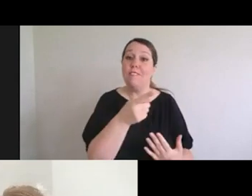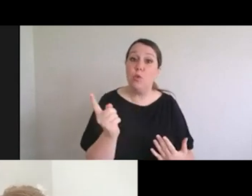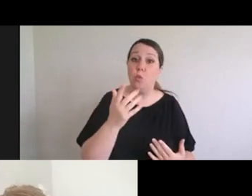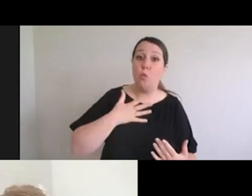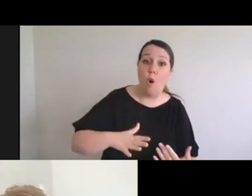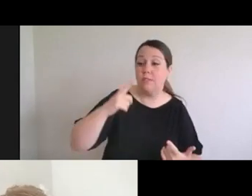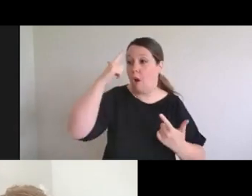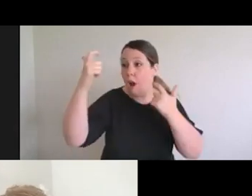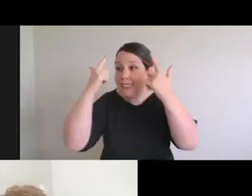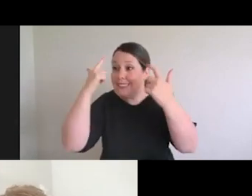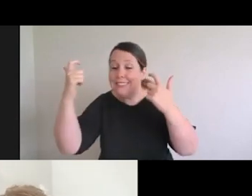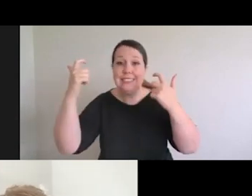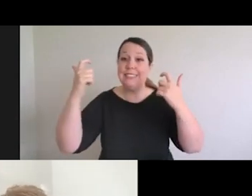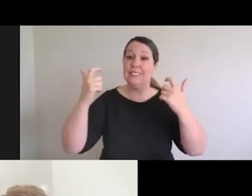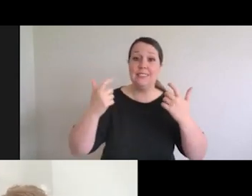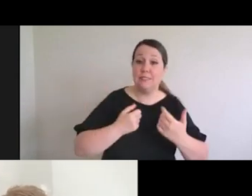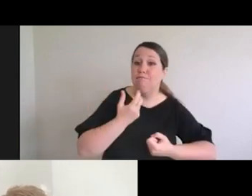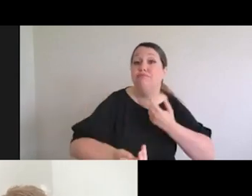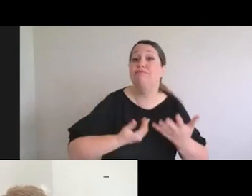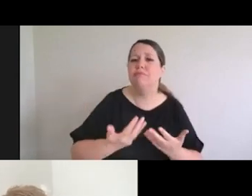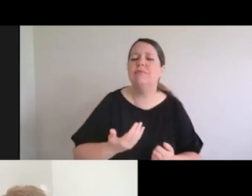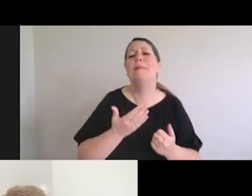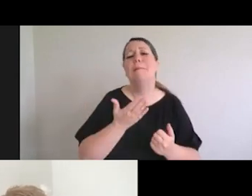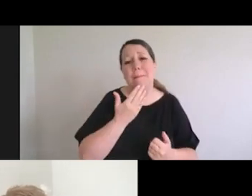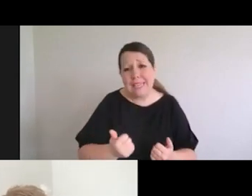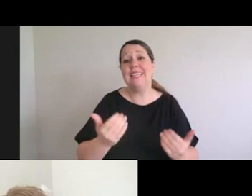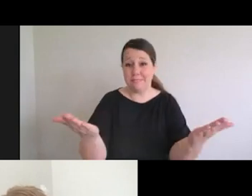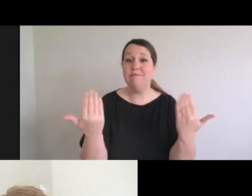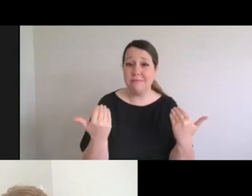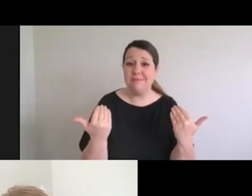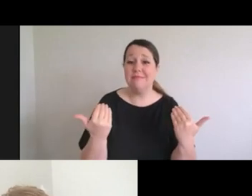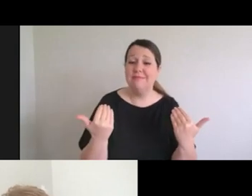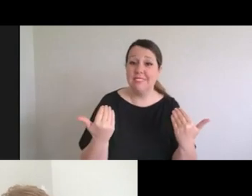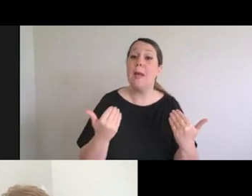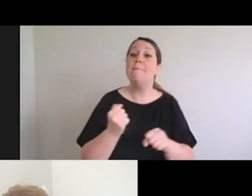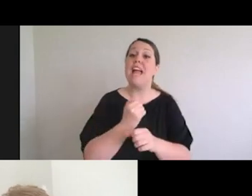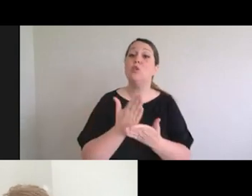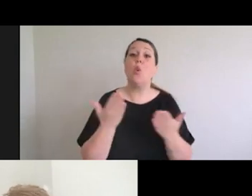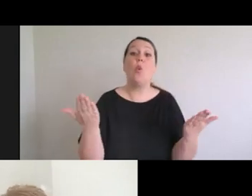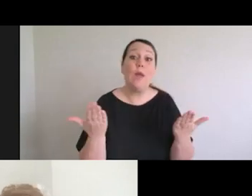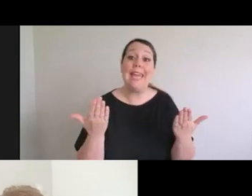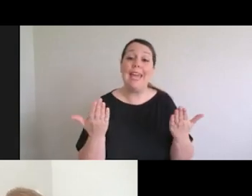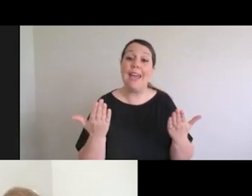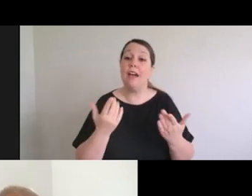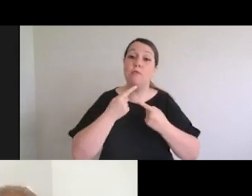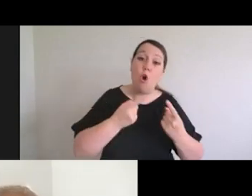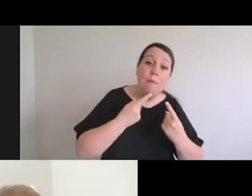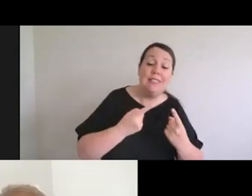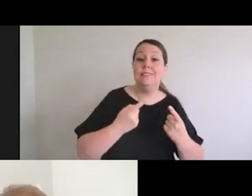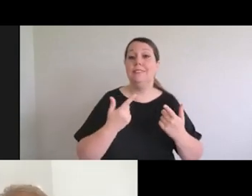chat. Yelena will ensure that, you know, we get feedback and make sure